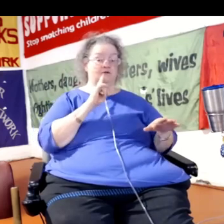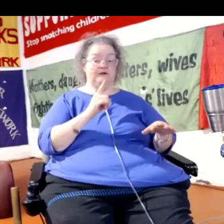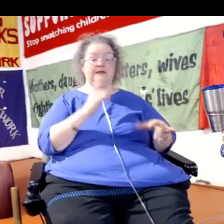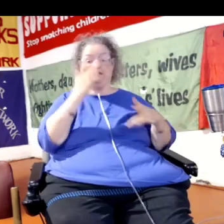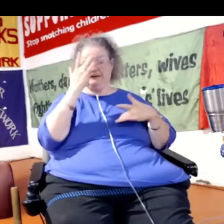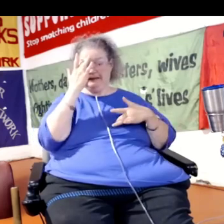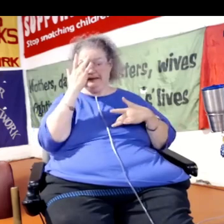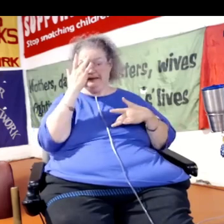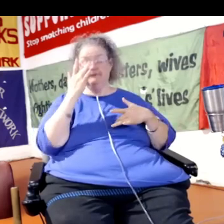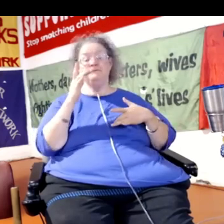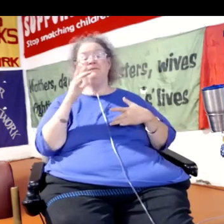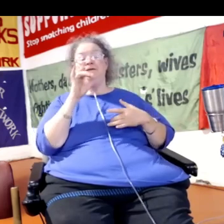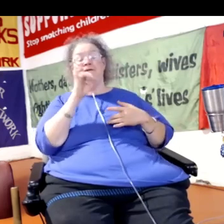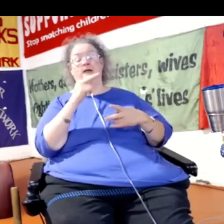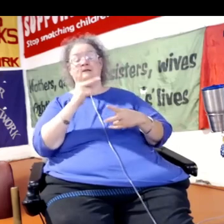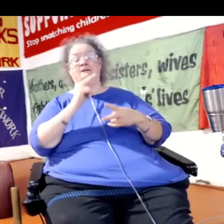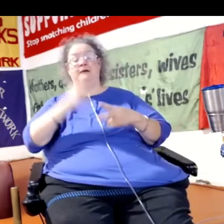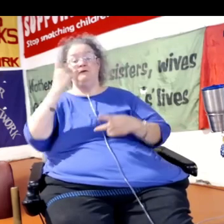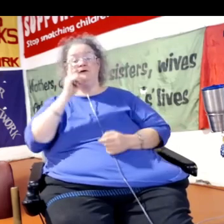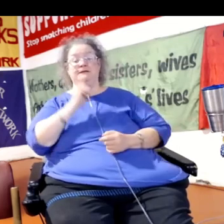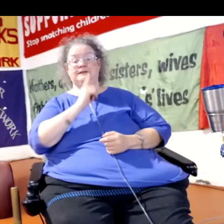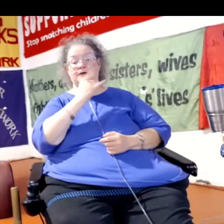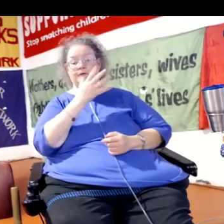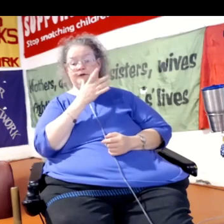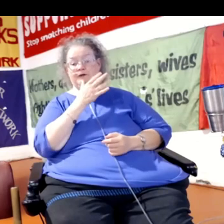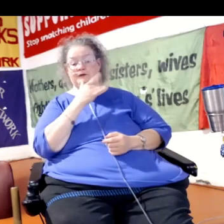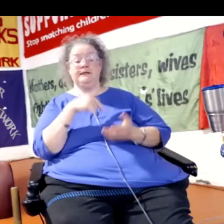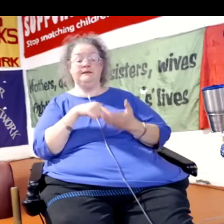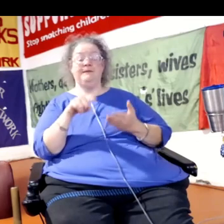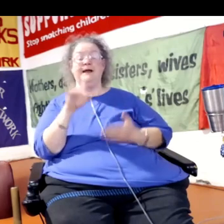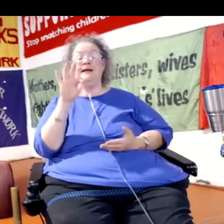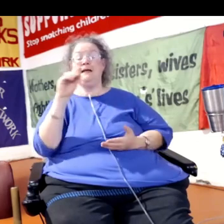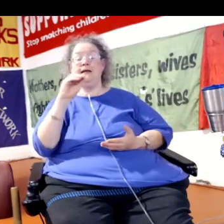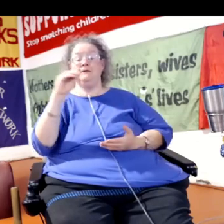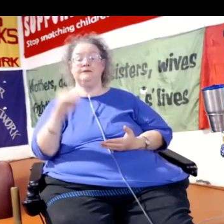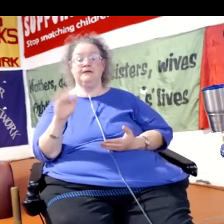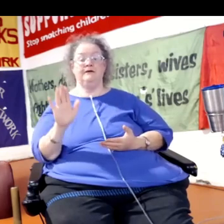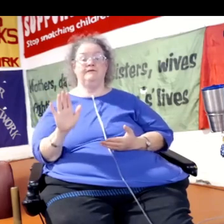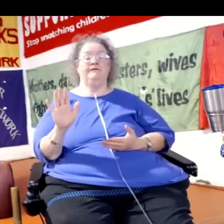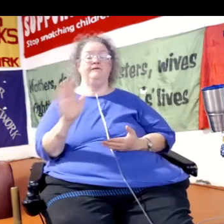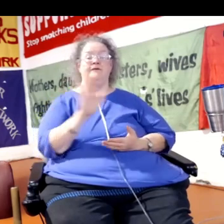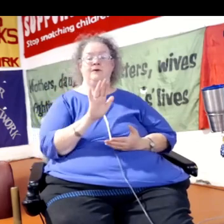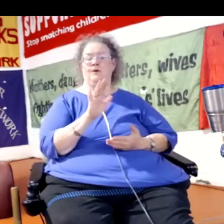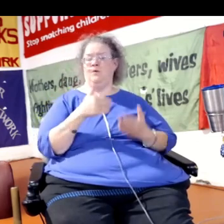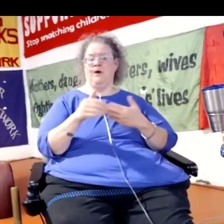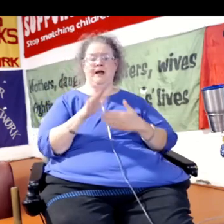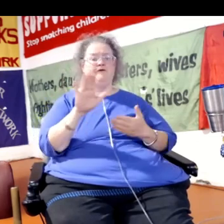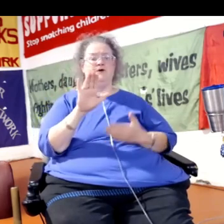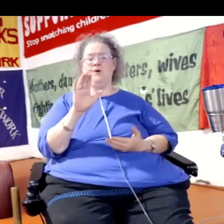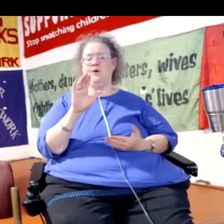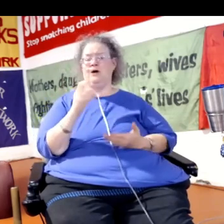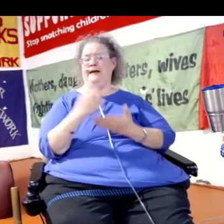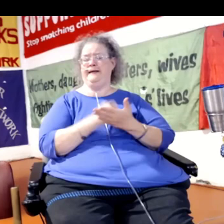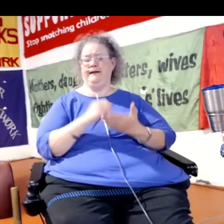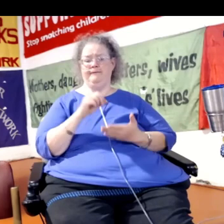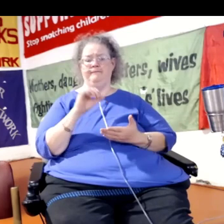And it's double for single mothers. And it's paid at 90% of your, you know, whatever your wage was at that